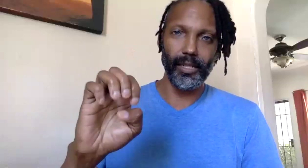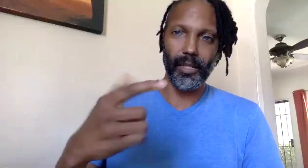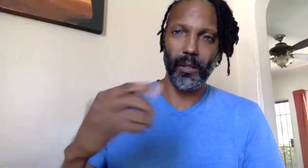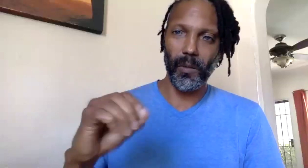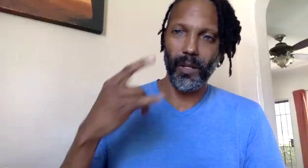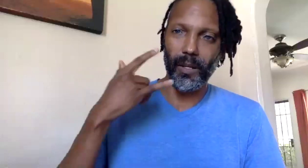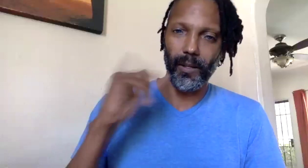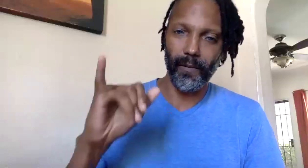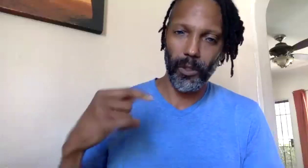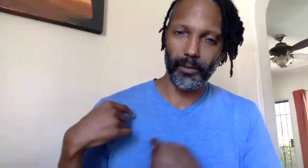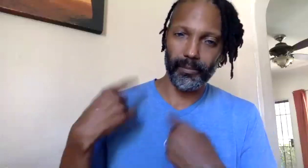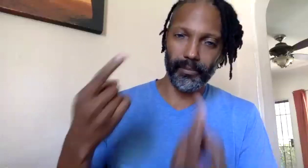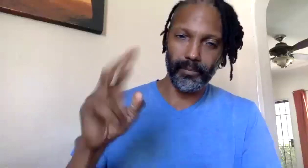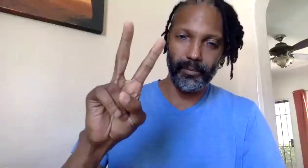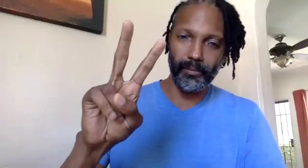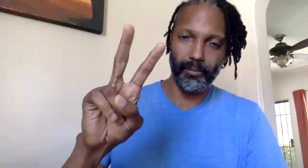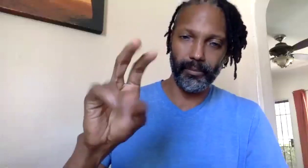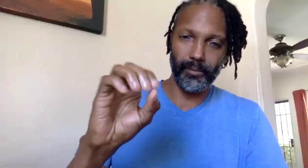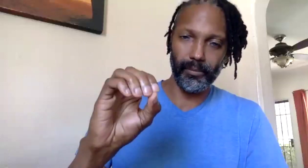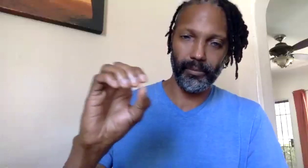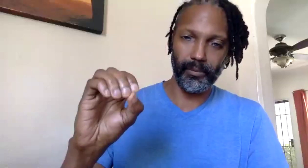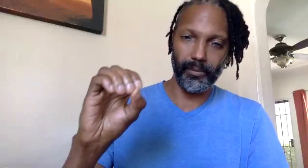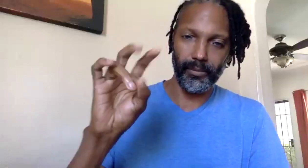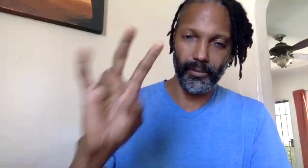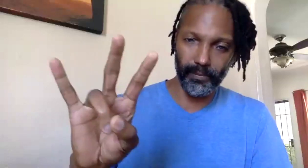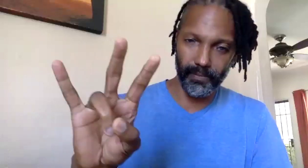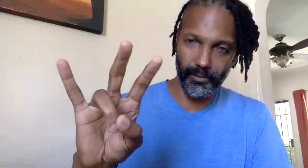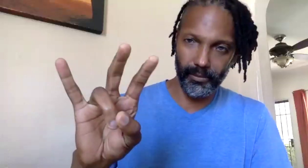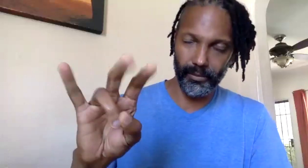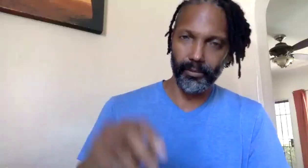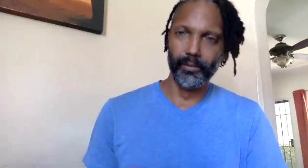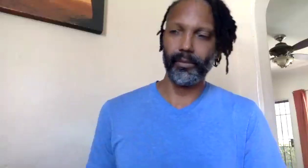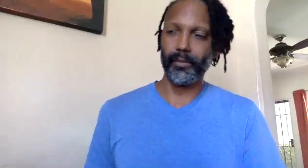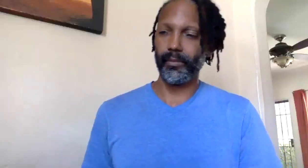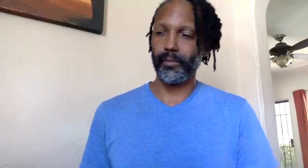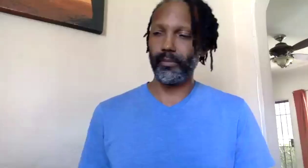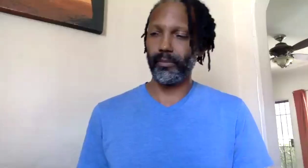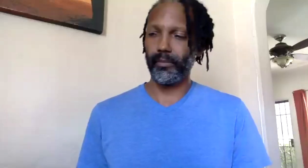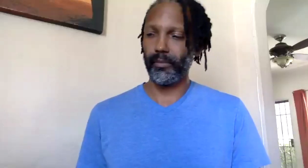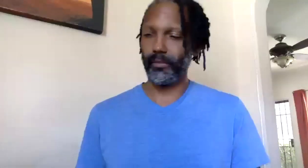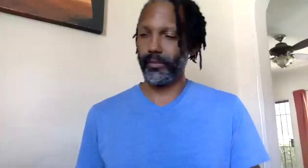San Diego, California, and I've been here since 2007.